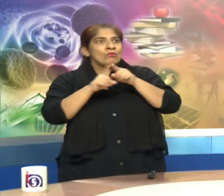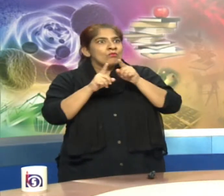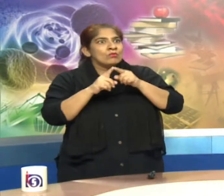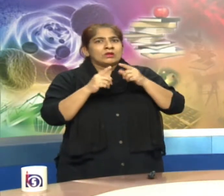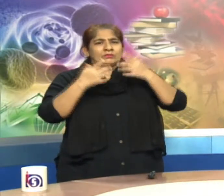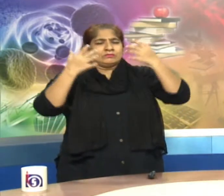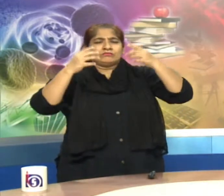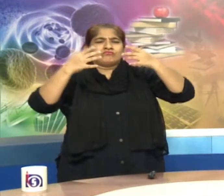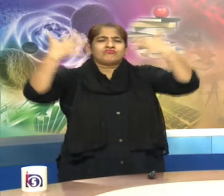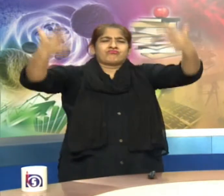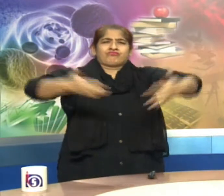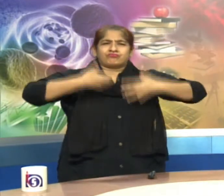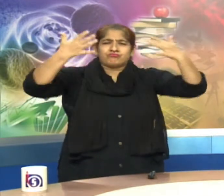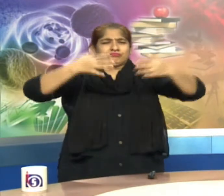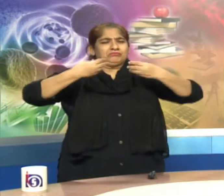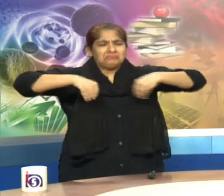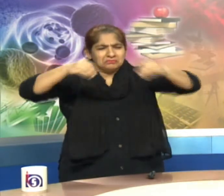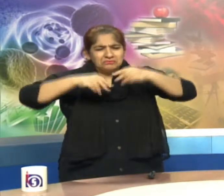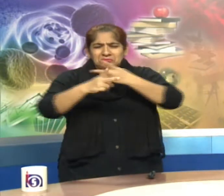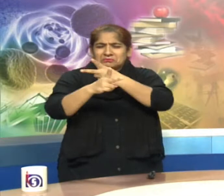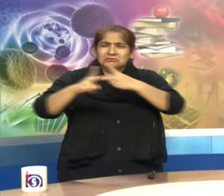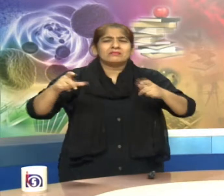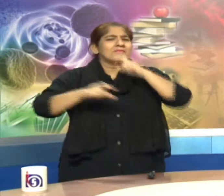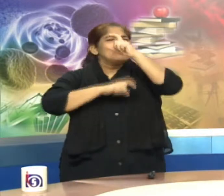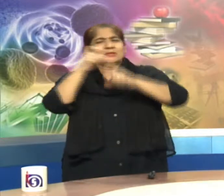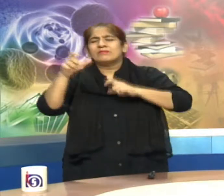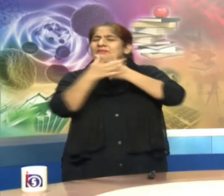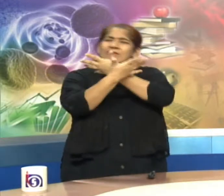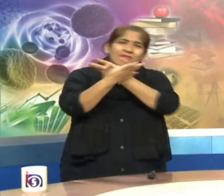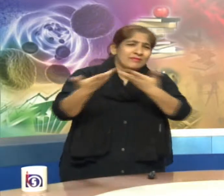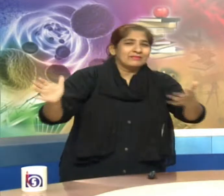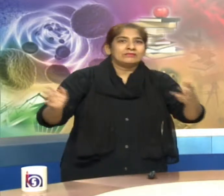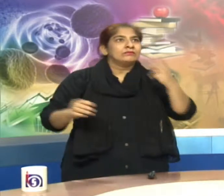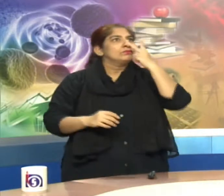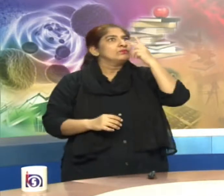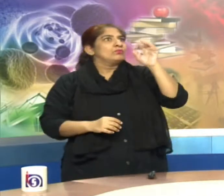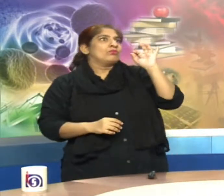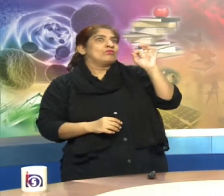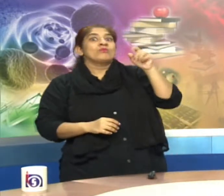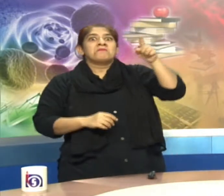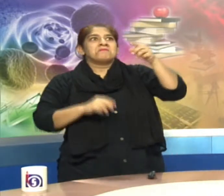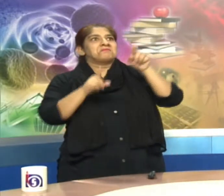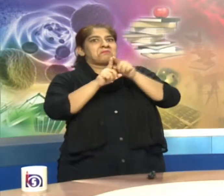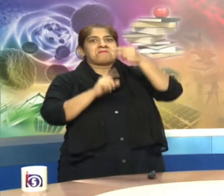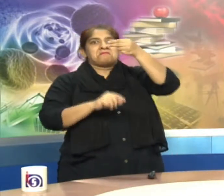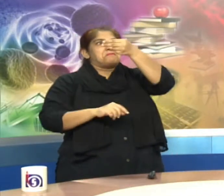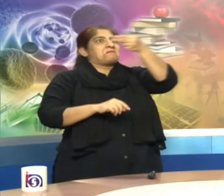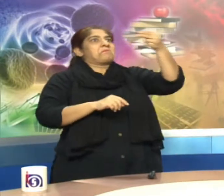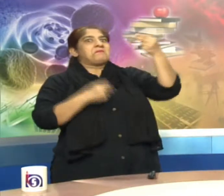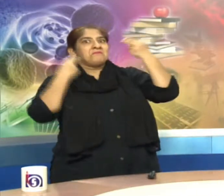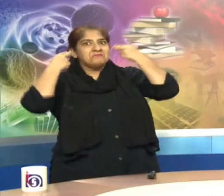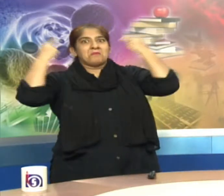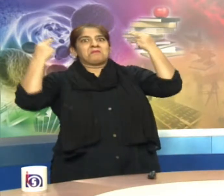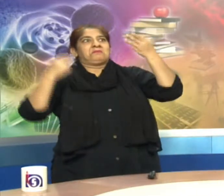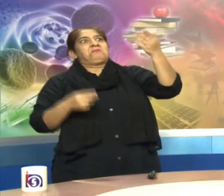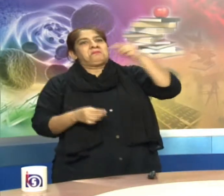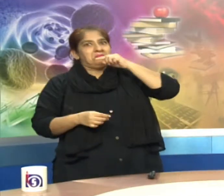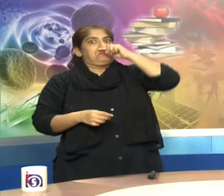Goodwill. In different companies, when people or company is getting profit, so